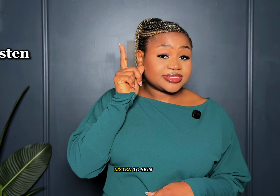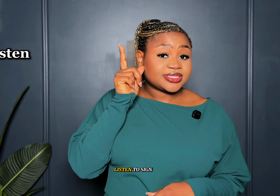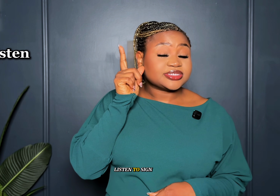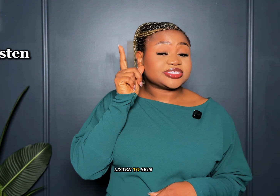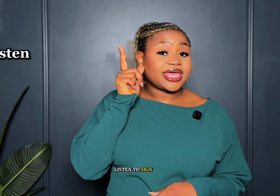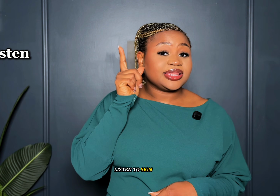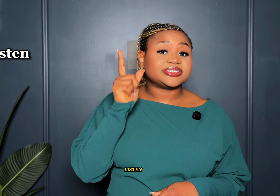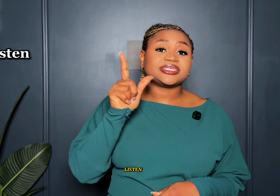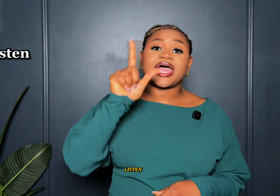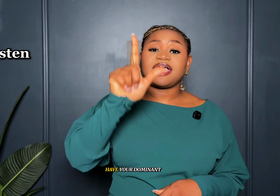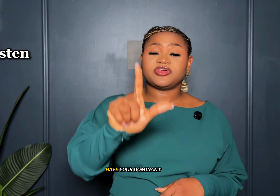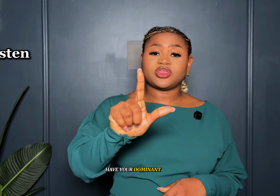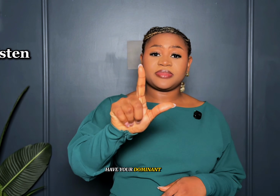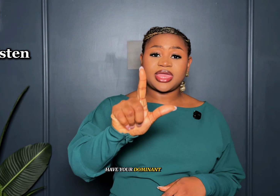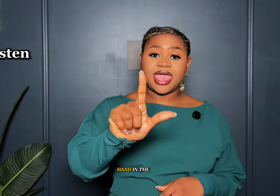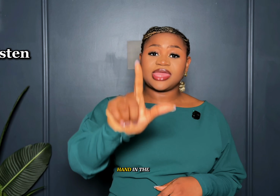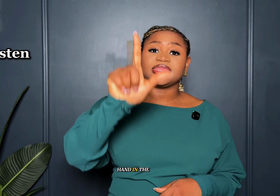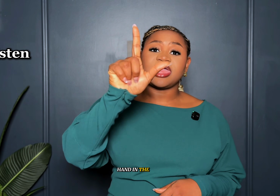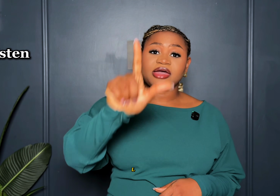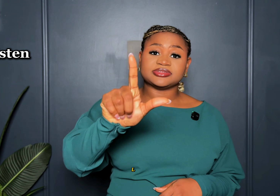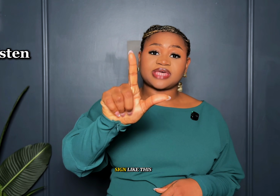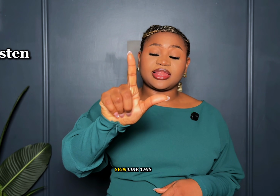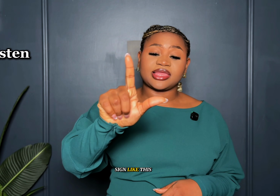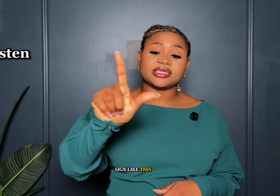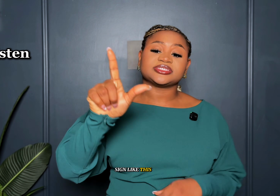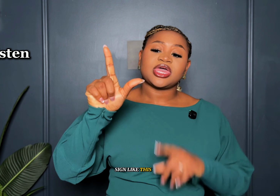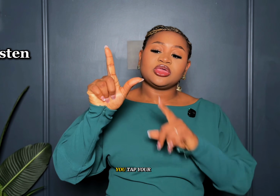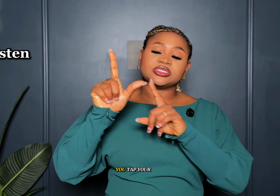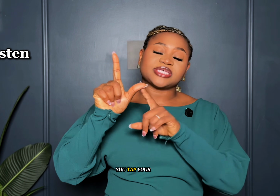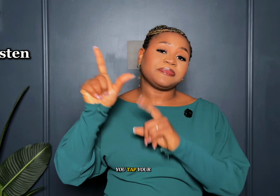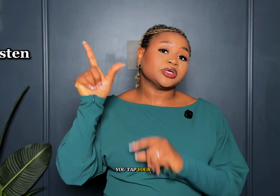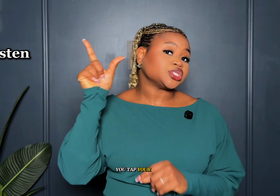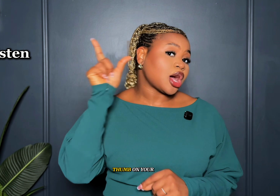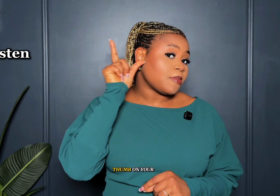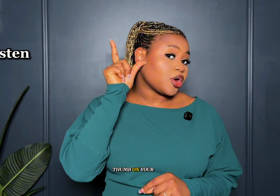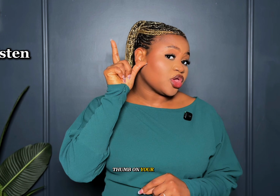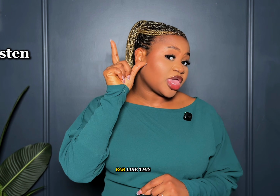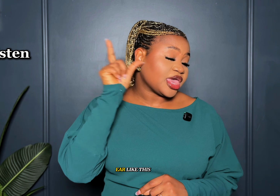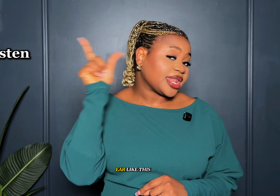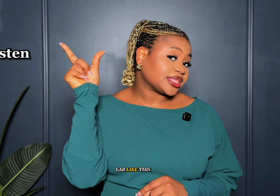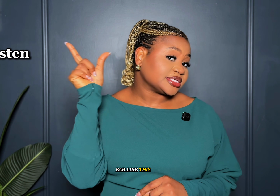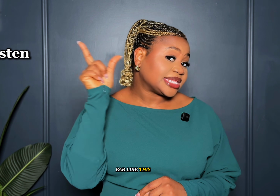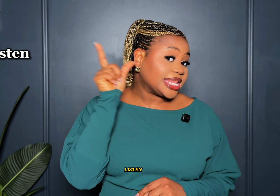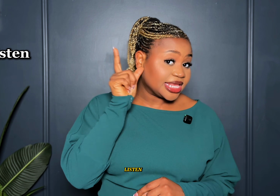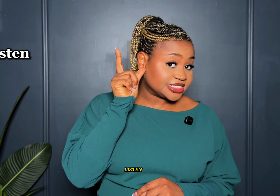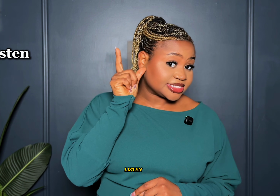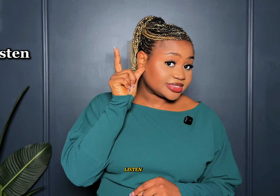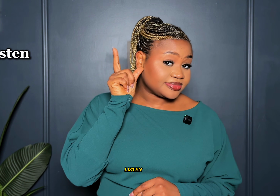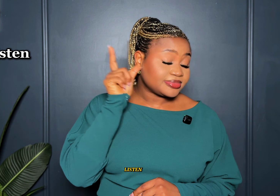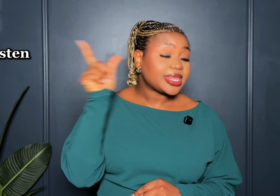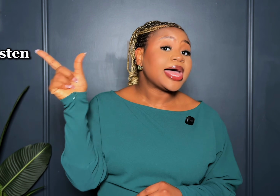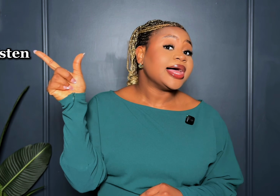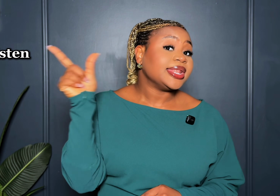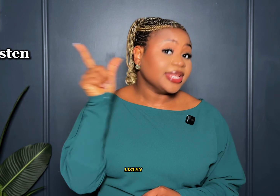To sign listen, have your dominant hand in the L sign like this. You tap your thumb on your ear like this. Listen.